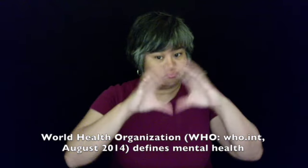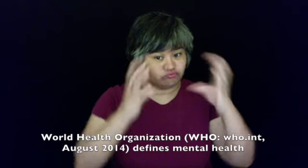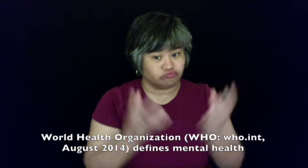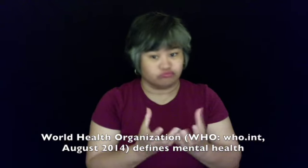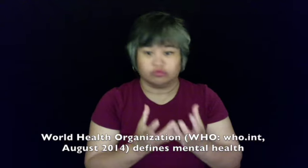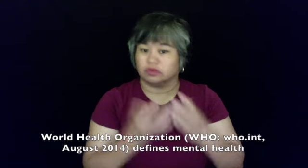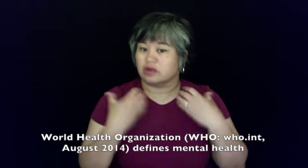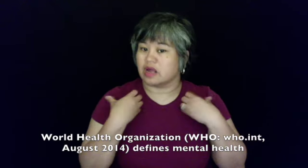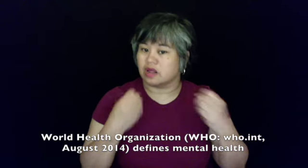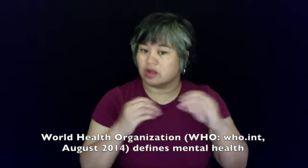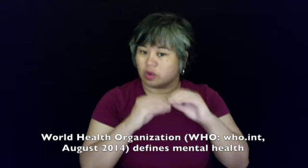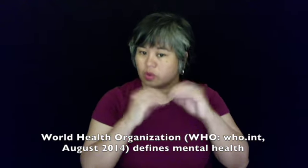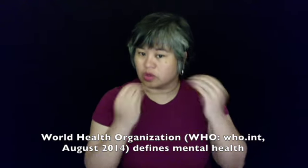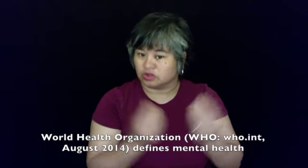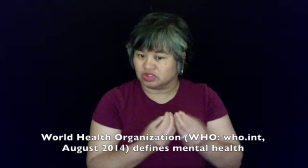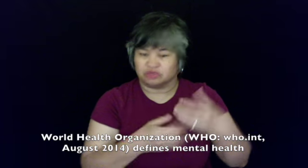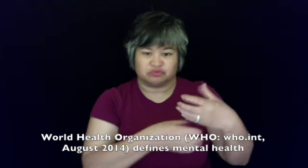World Health Organization,